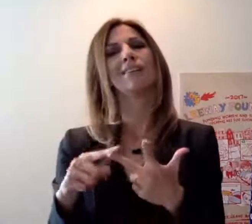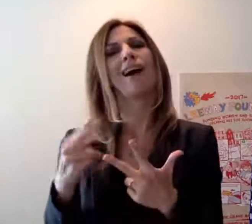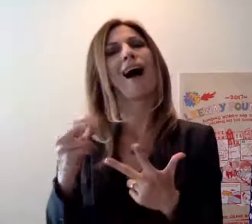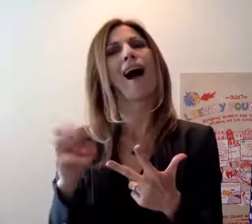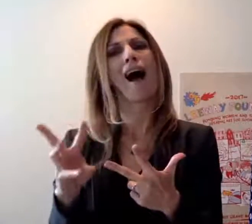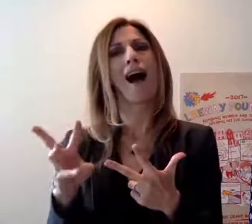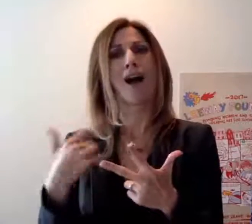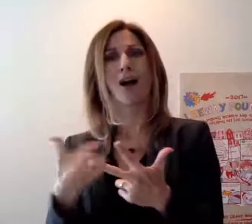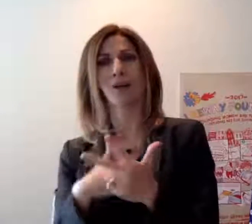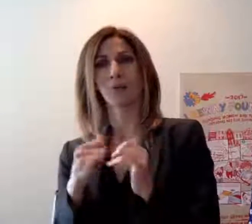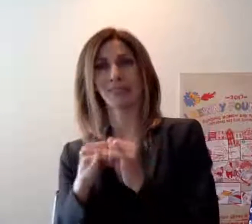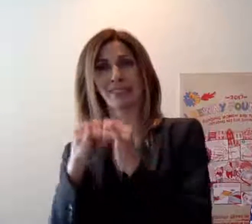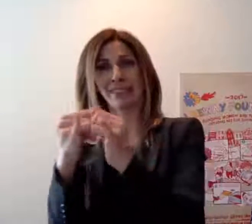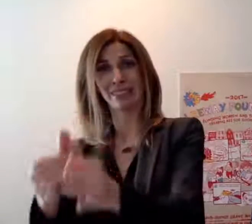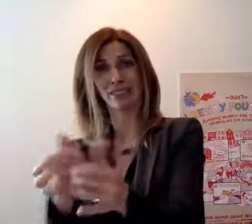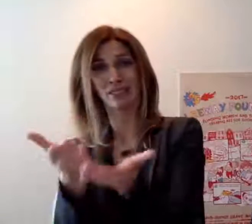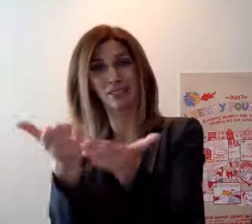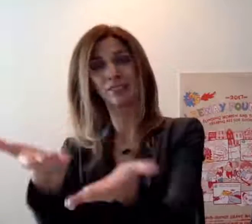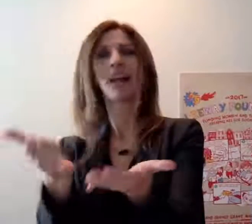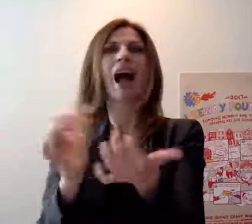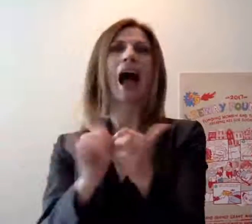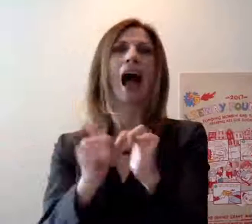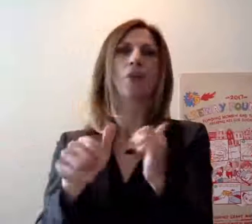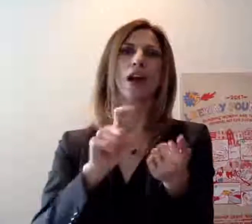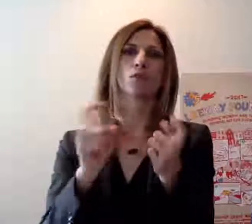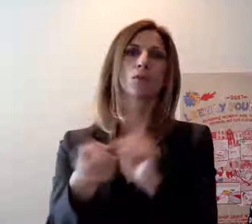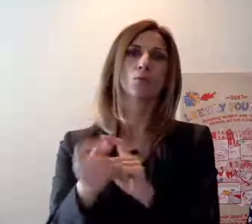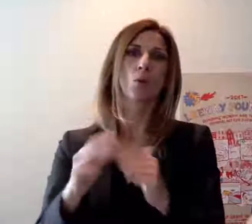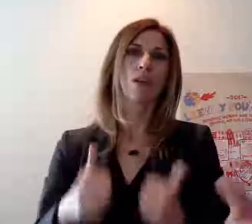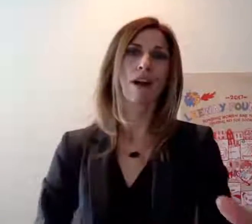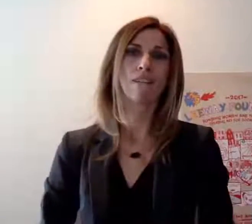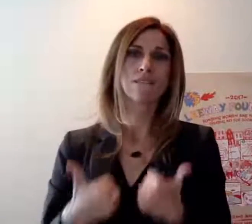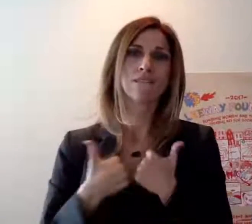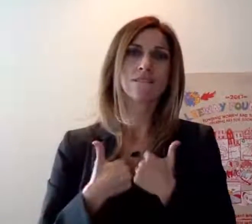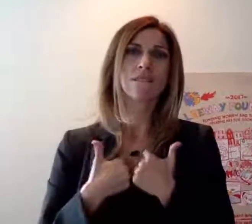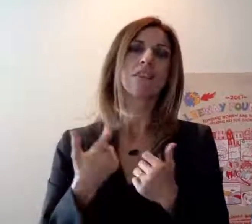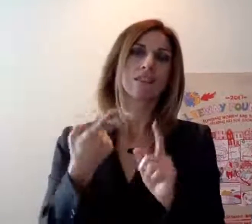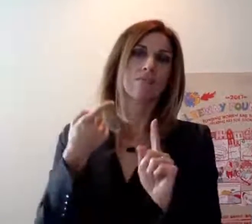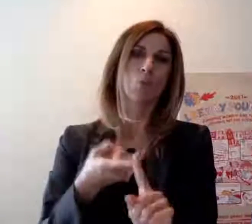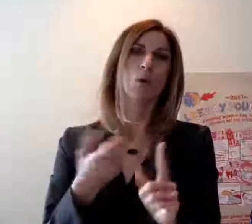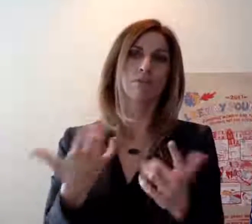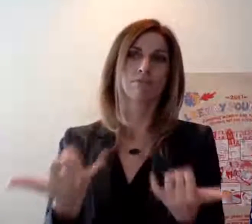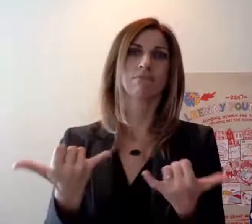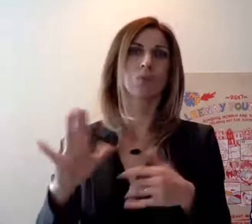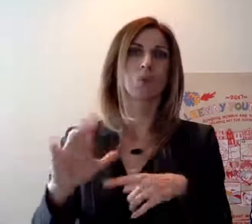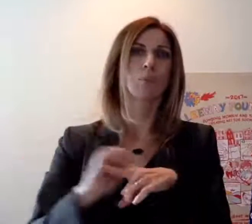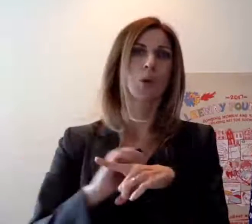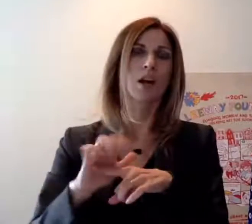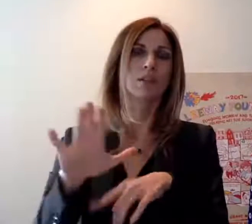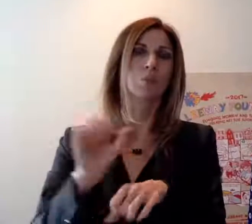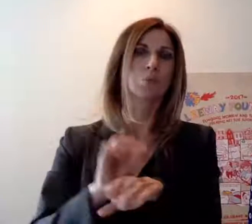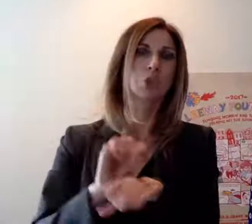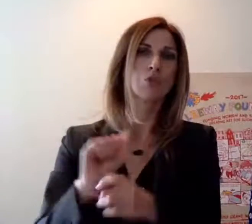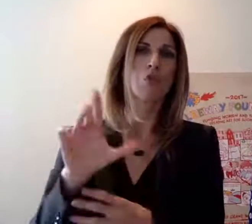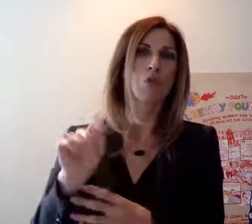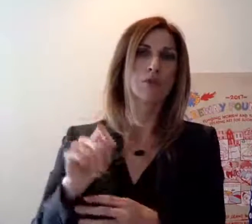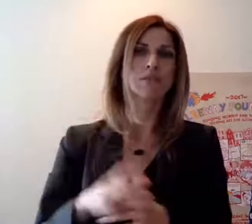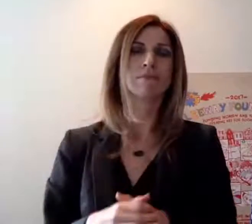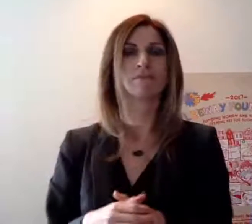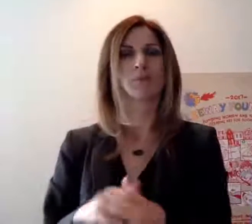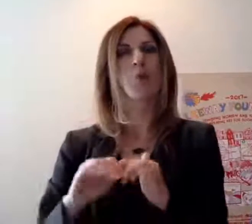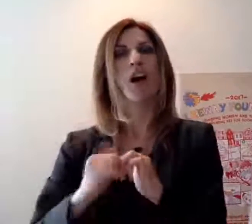award would transform your life at this particular moment in your practice, right? So how